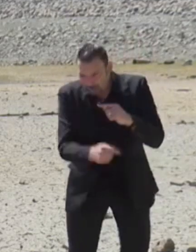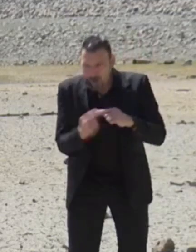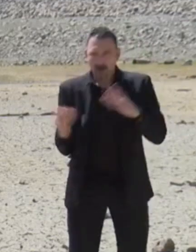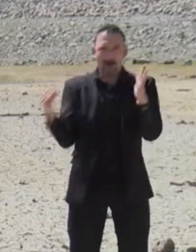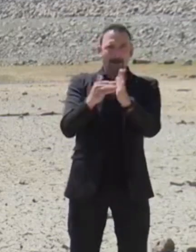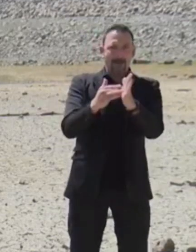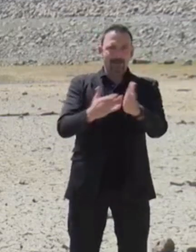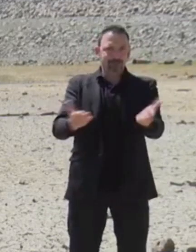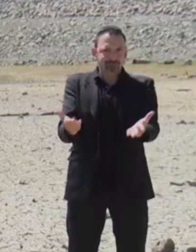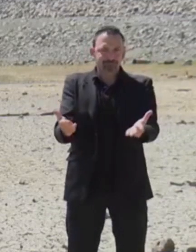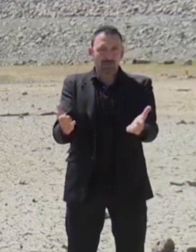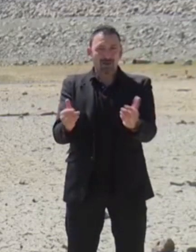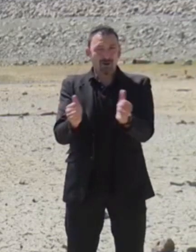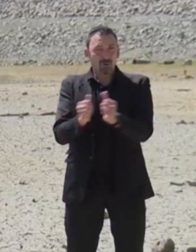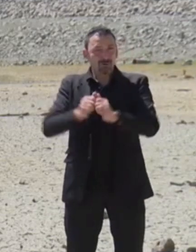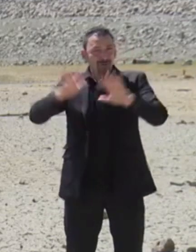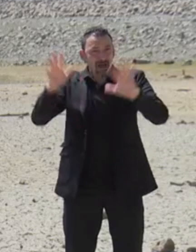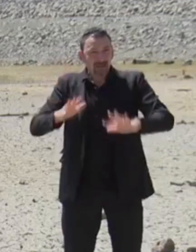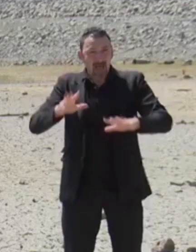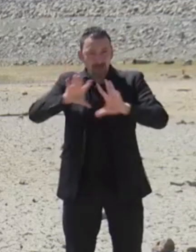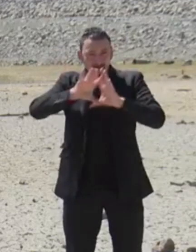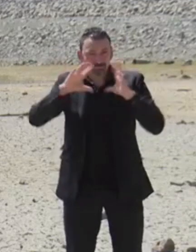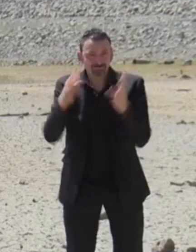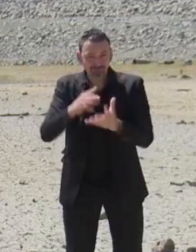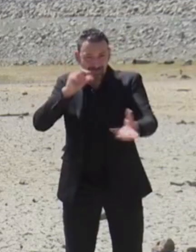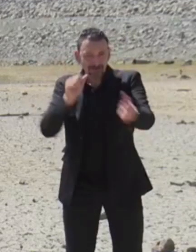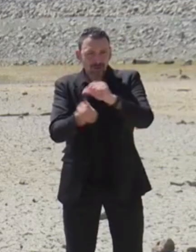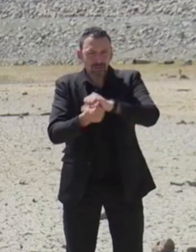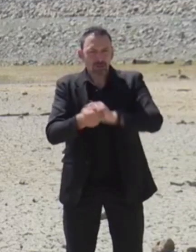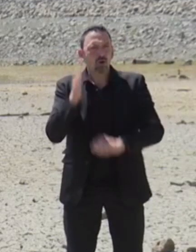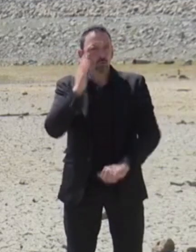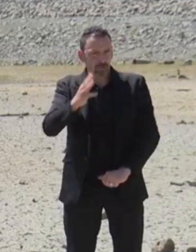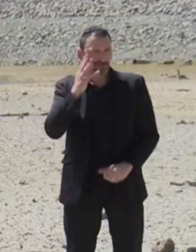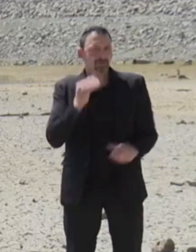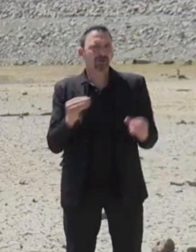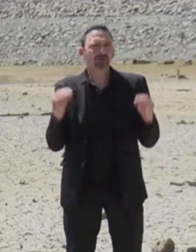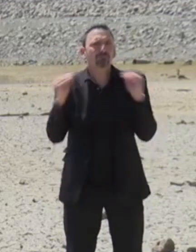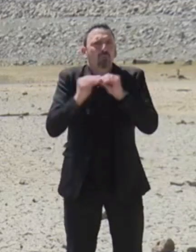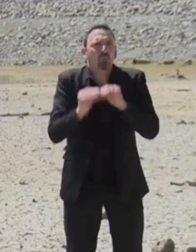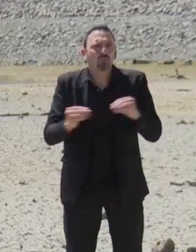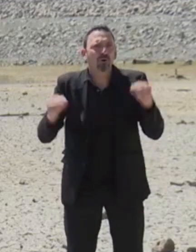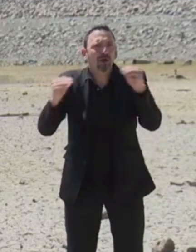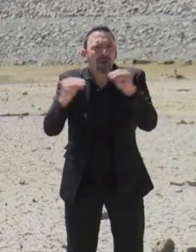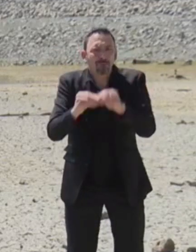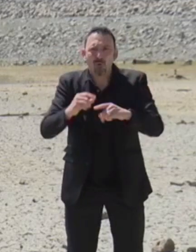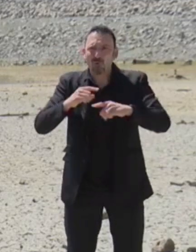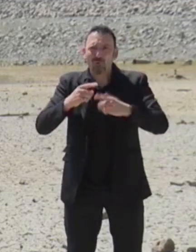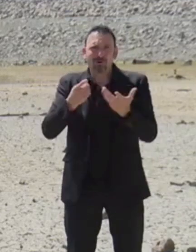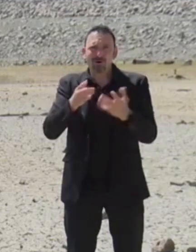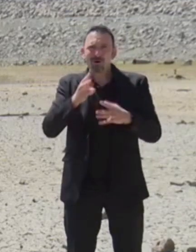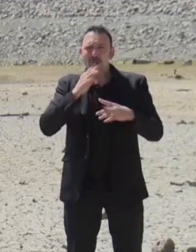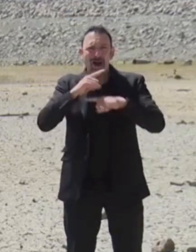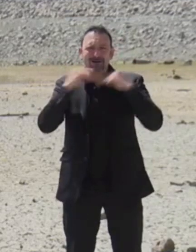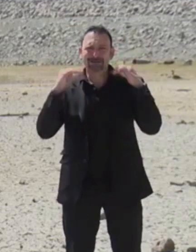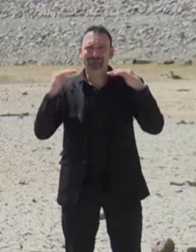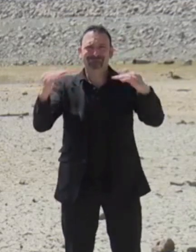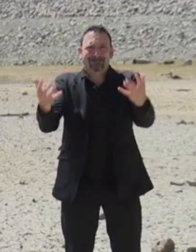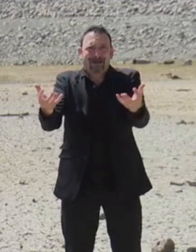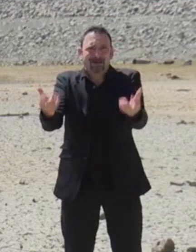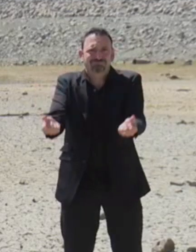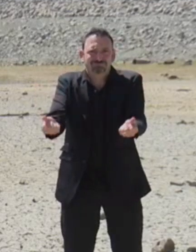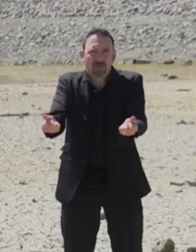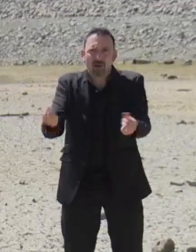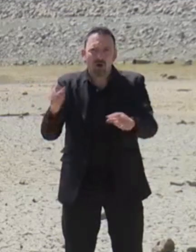with climate change happening today, there will be more droughts, and we can't manage our water supply on a drought-by-drought